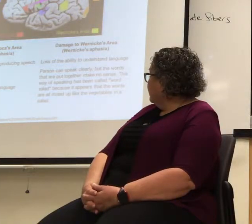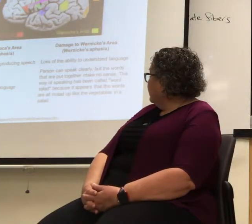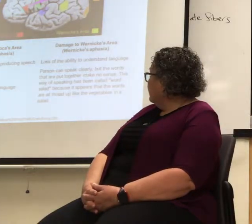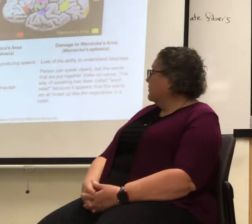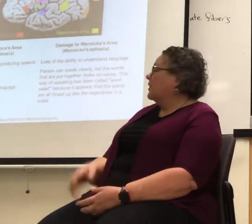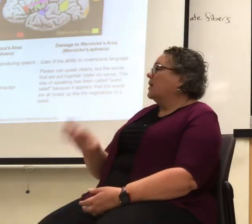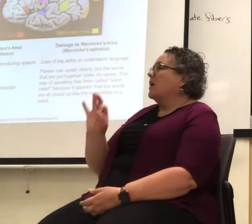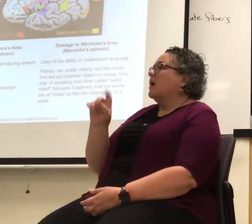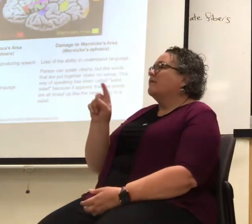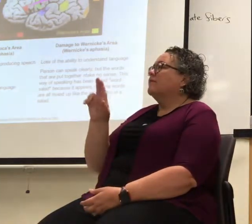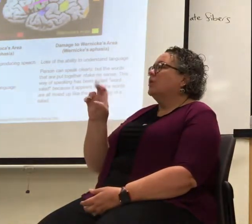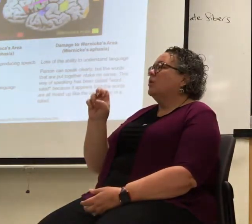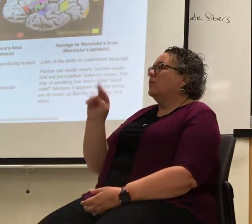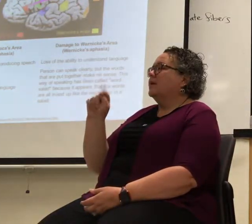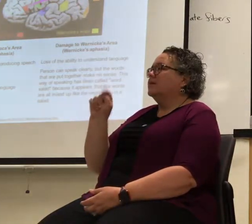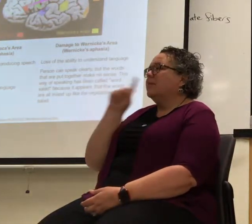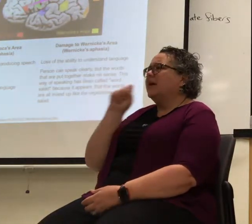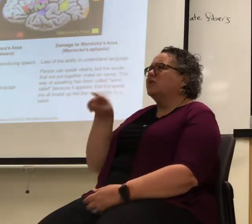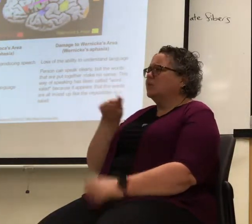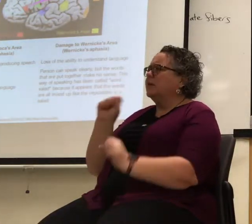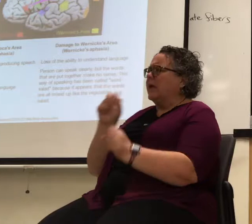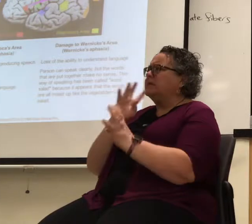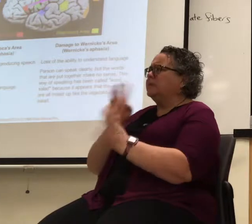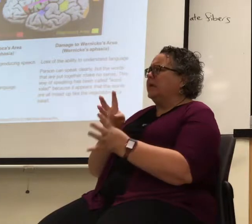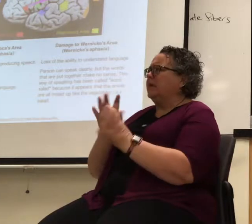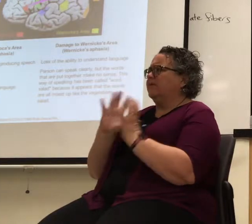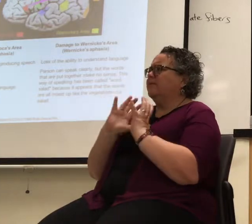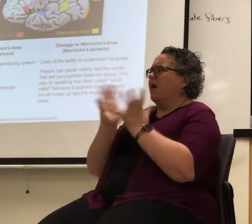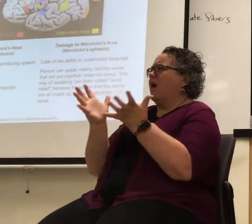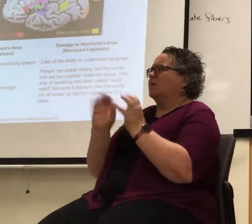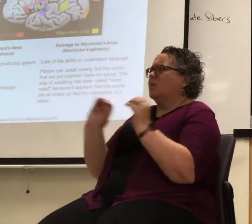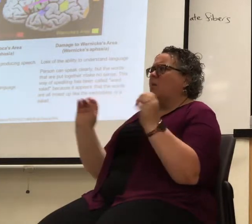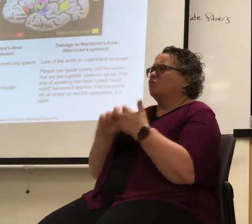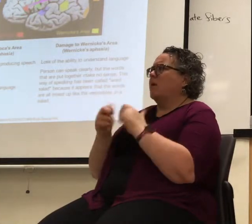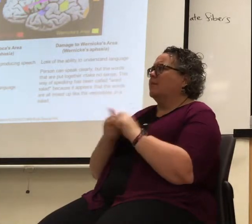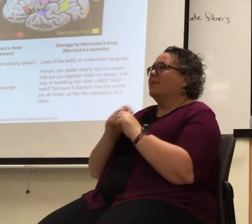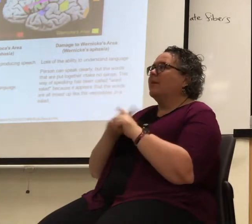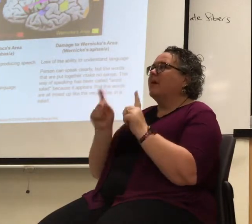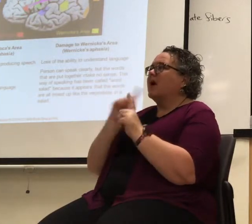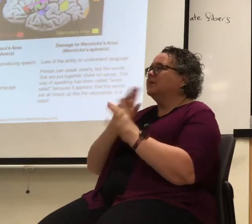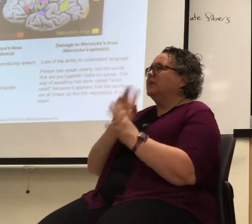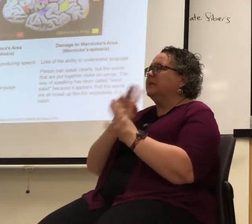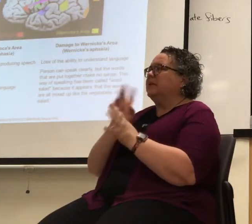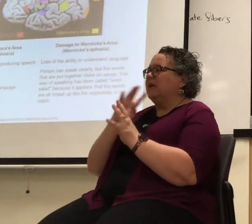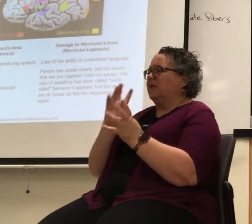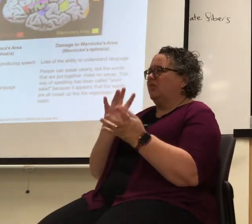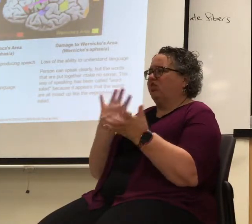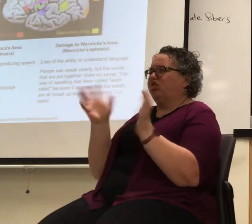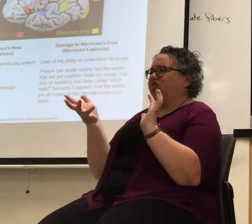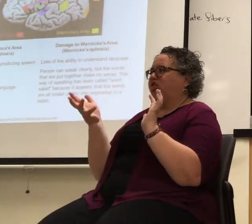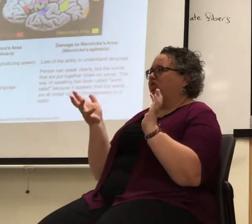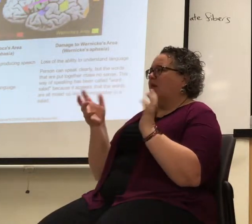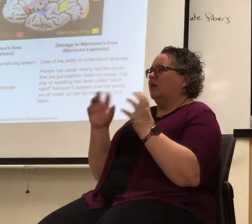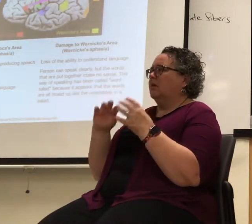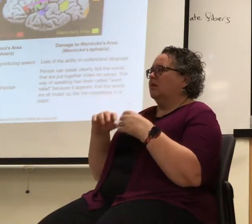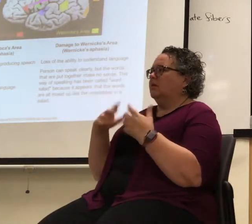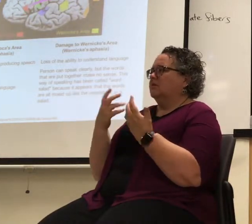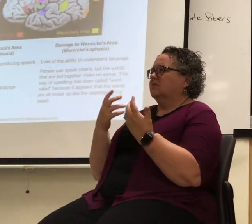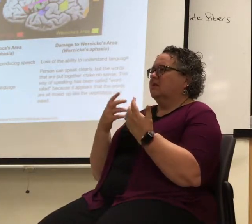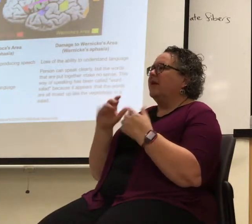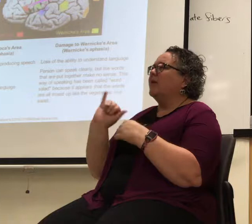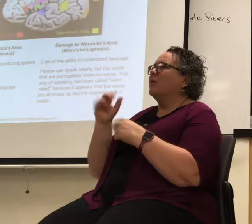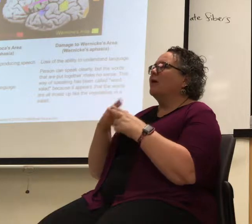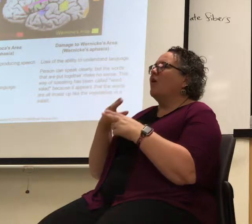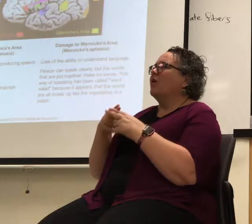Fluent because you can speak, no problem, but you're speaking gibberish. They kind of call it a word